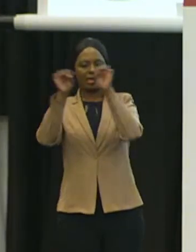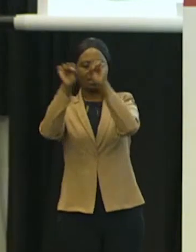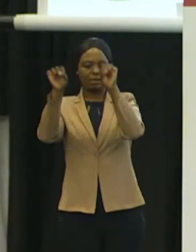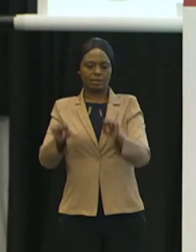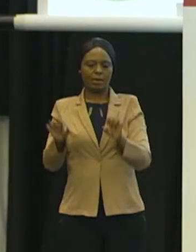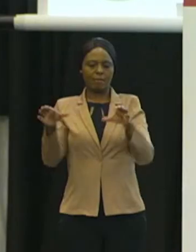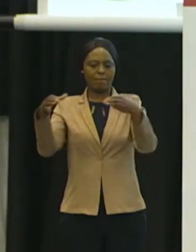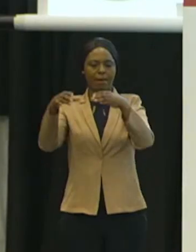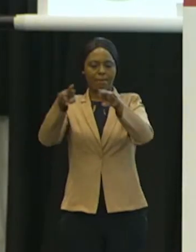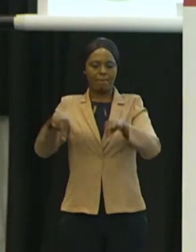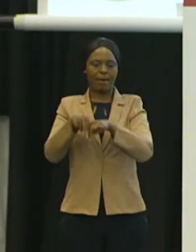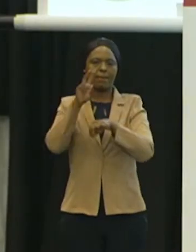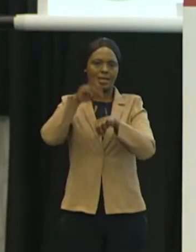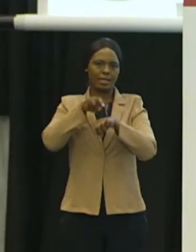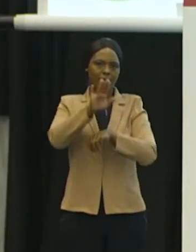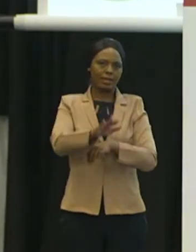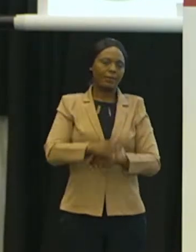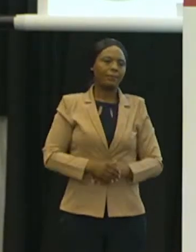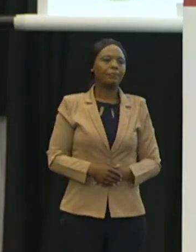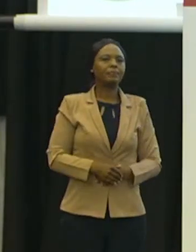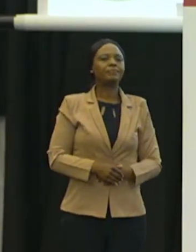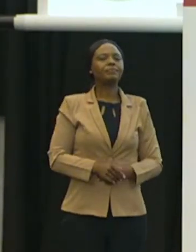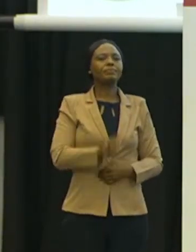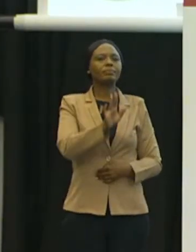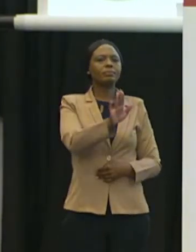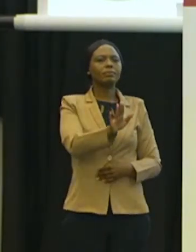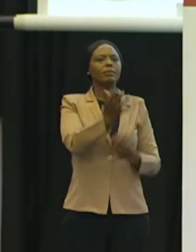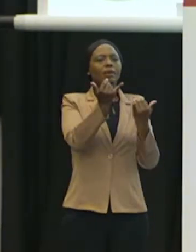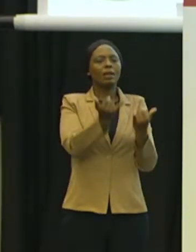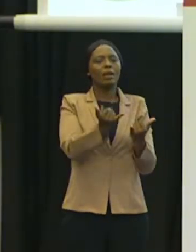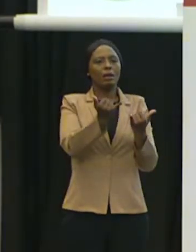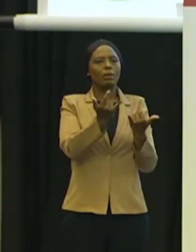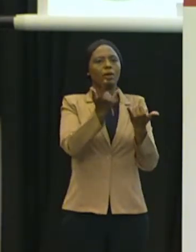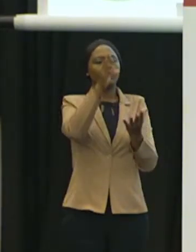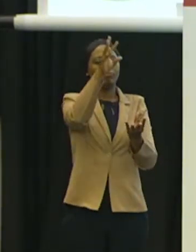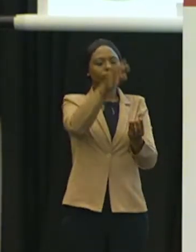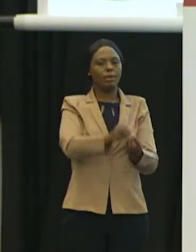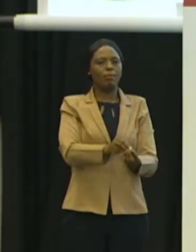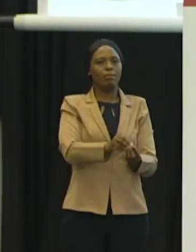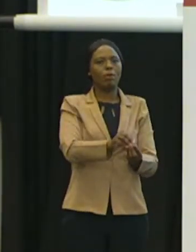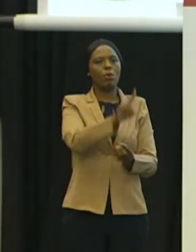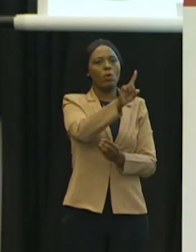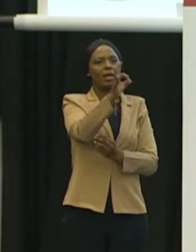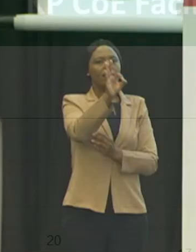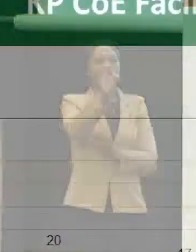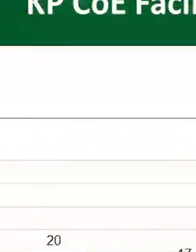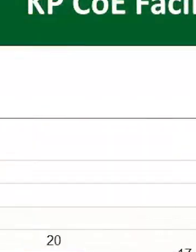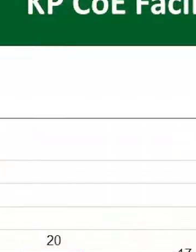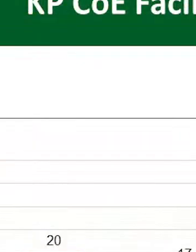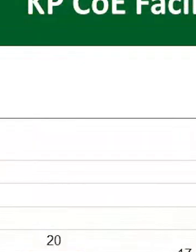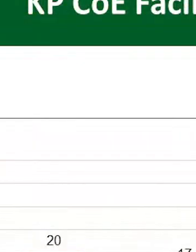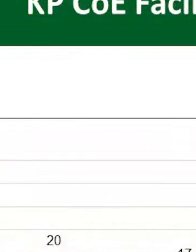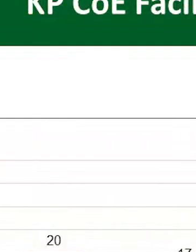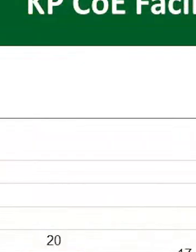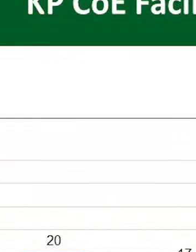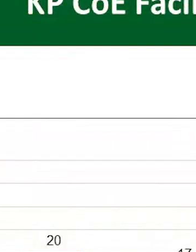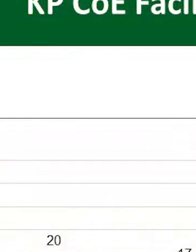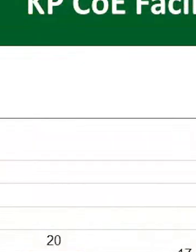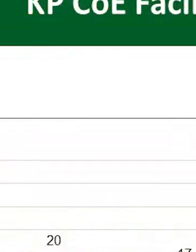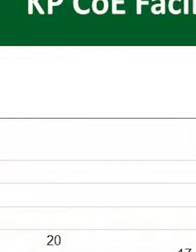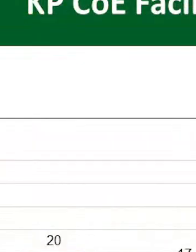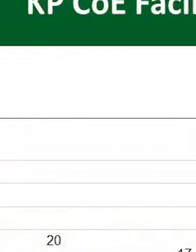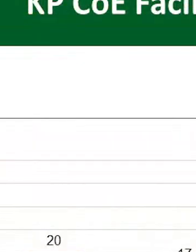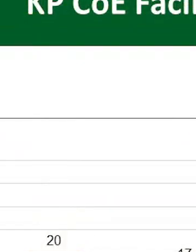So to date, we have a total of 113 facilities that have been identified,